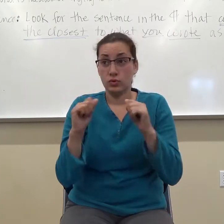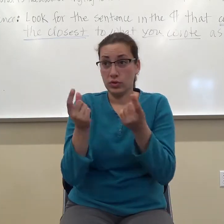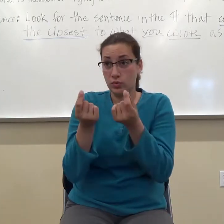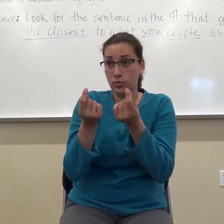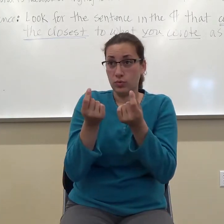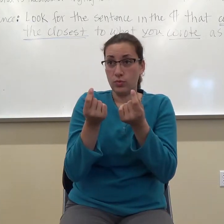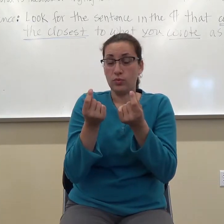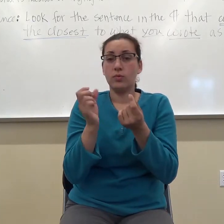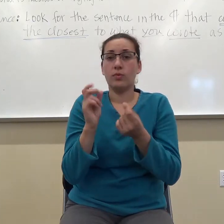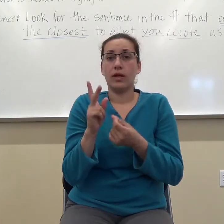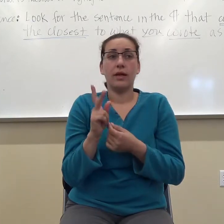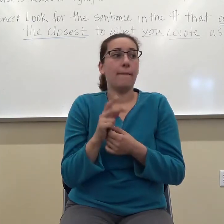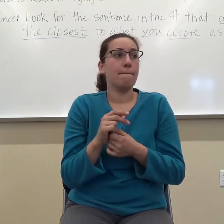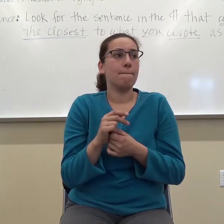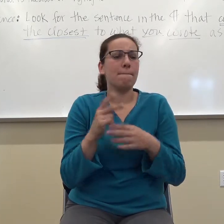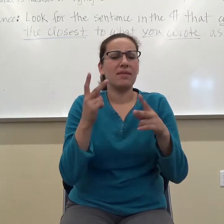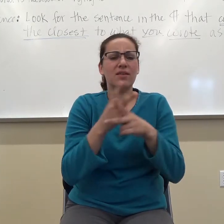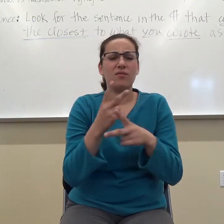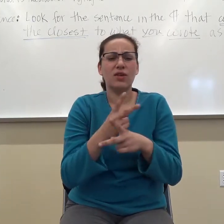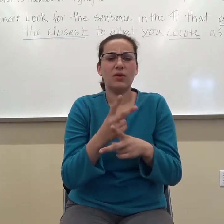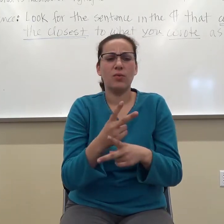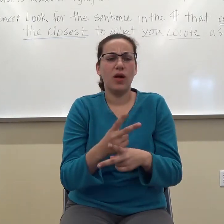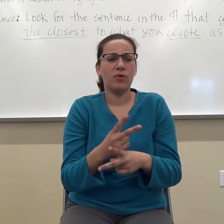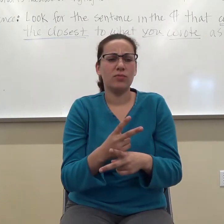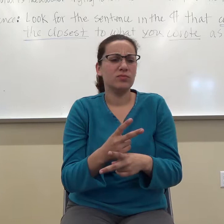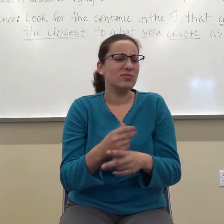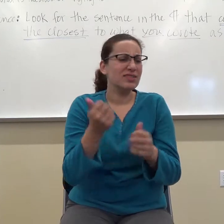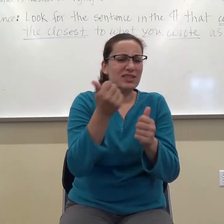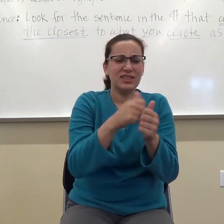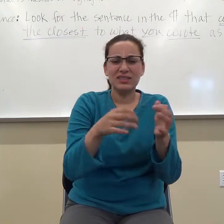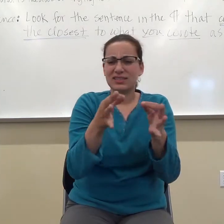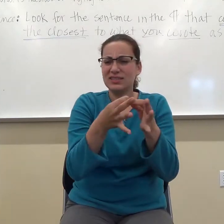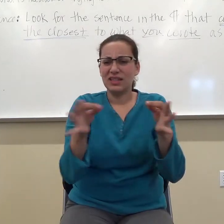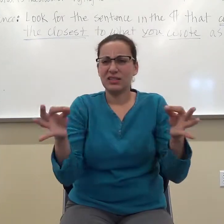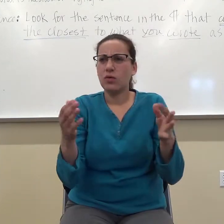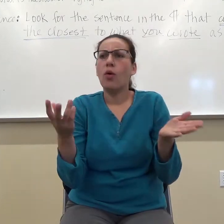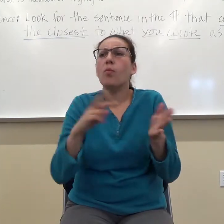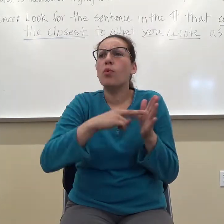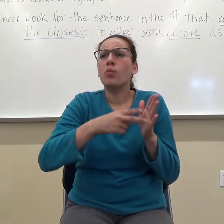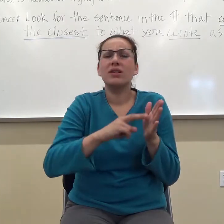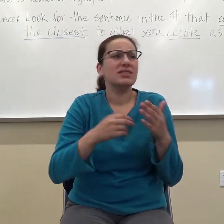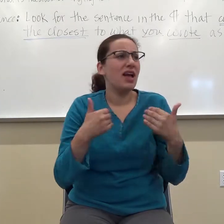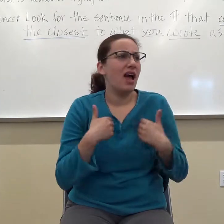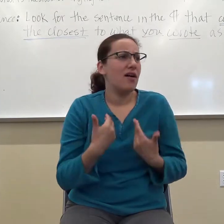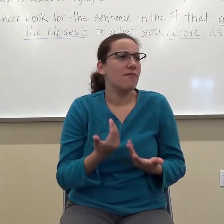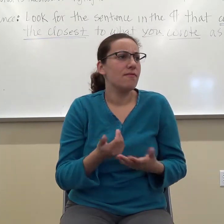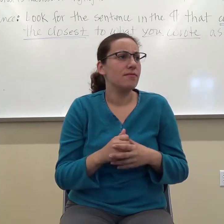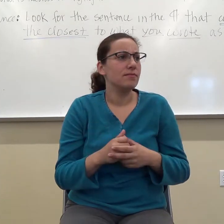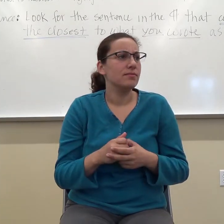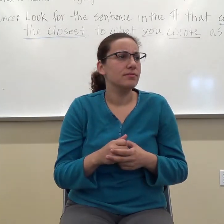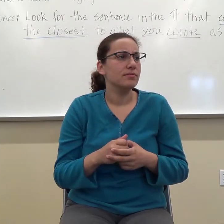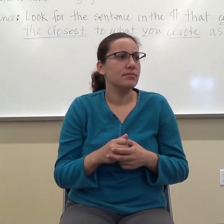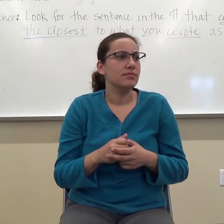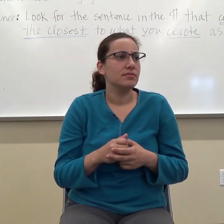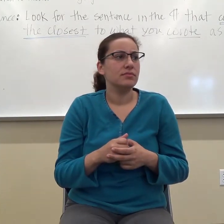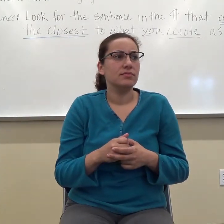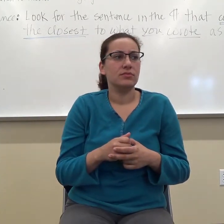what purpose each sentence serves, okay? So if you can go in here and say,